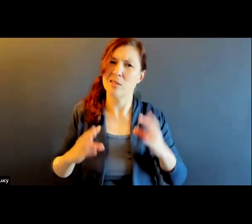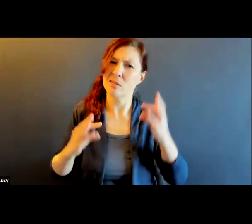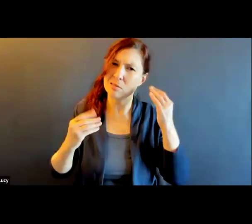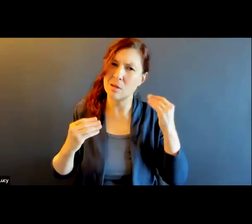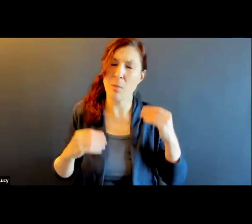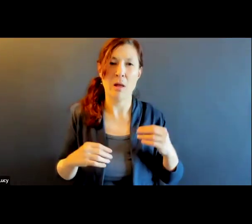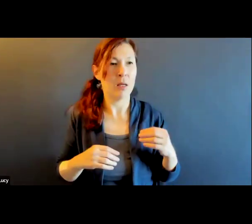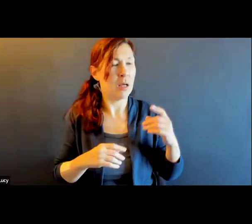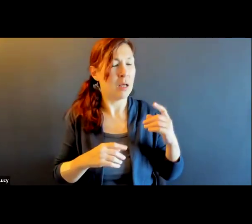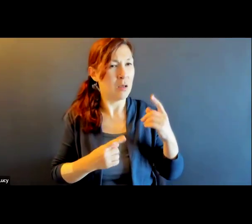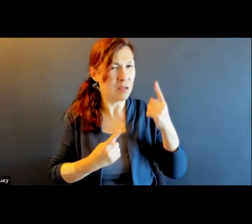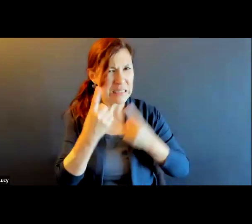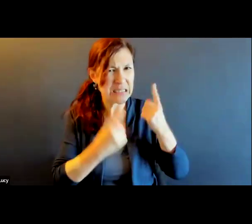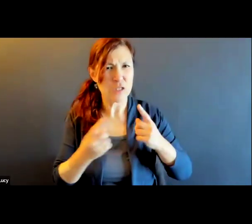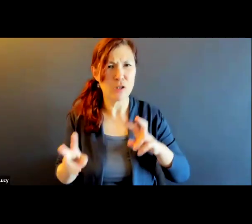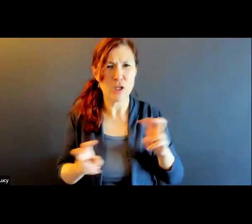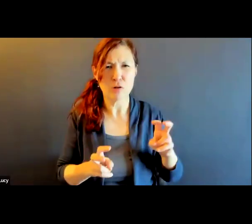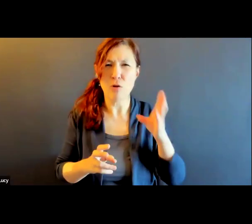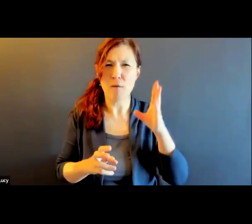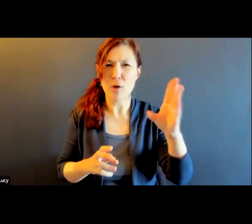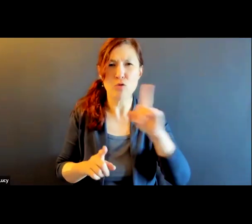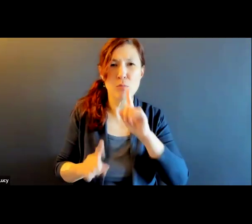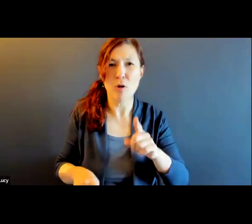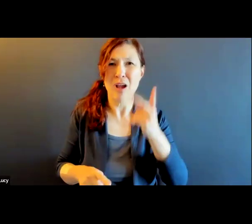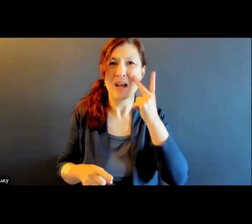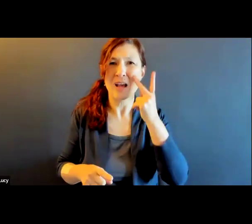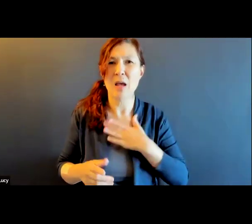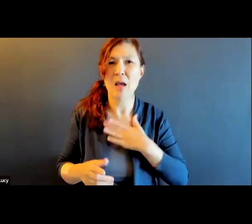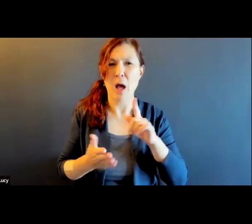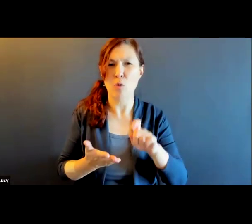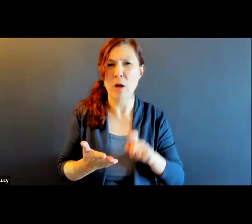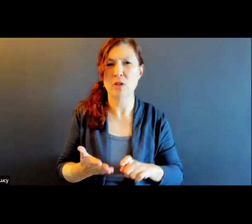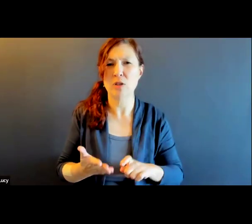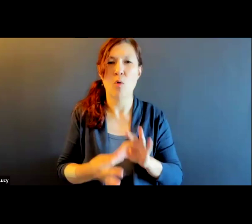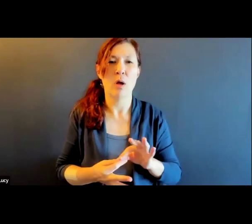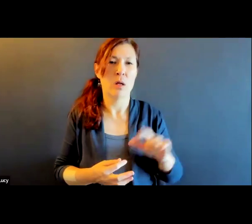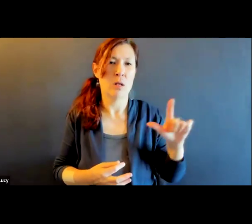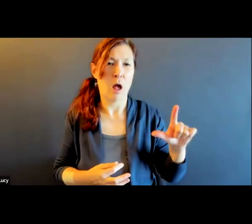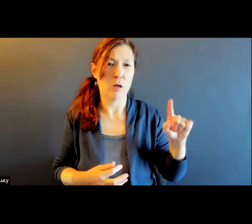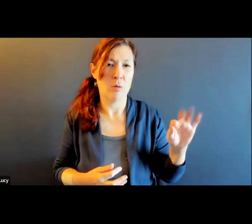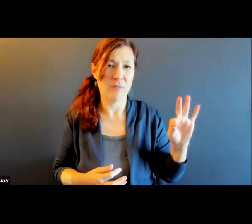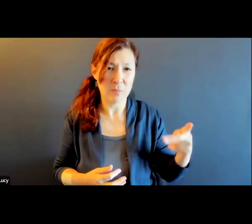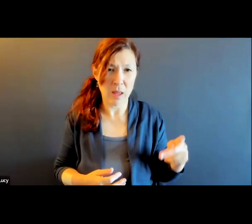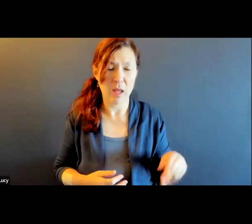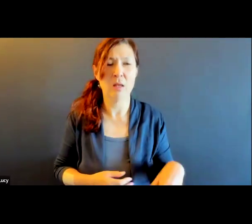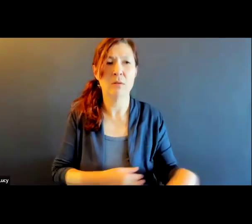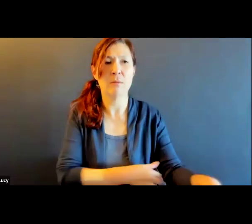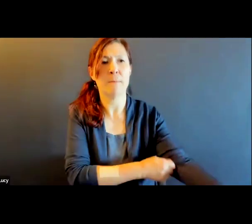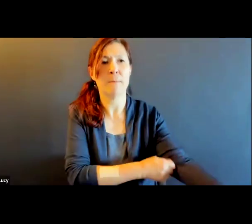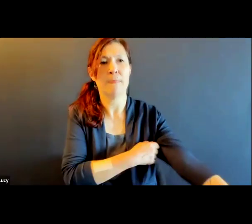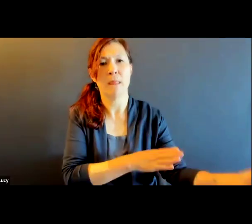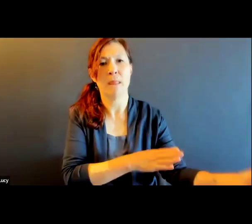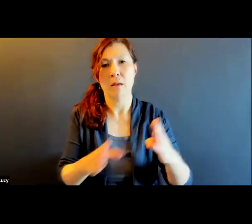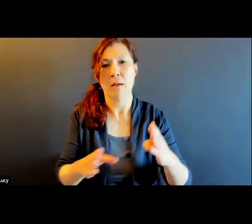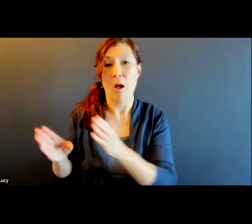consider these issues in future reports. You can read my questions on the long-term facilities plan in my testimony on